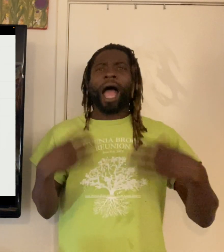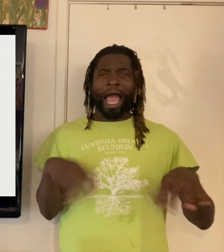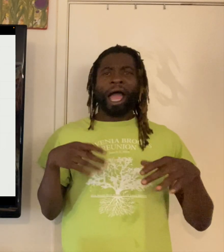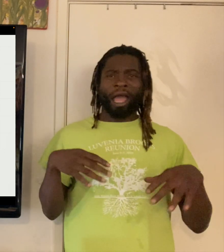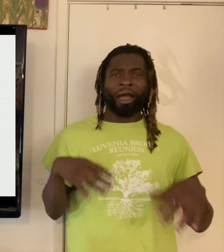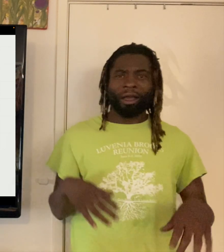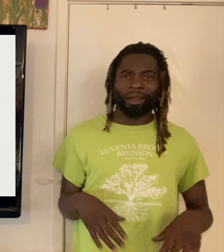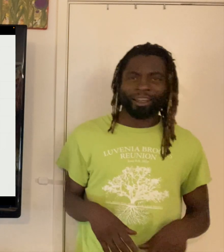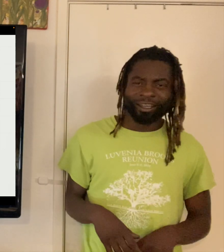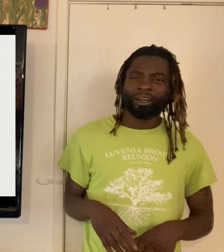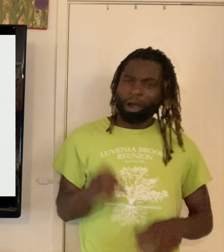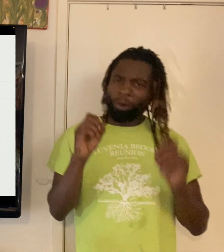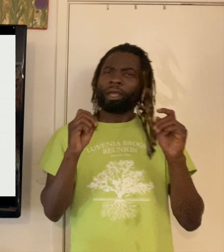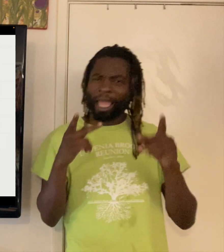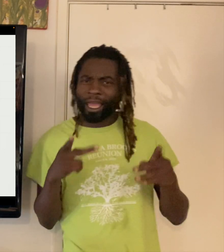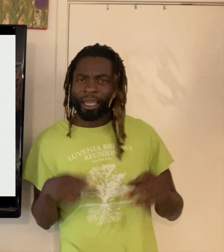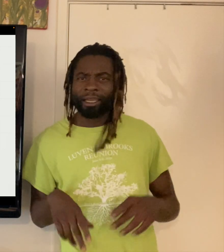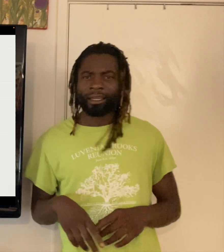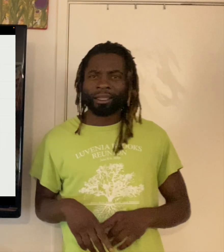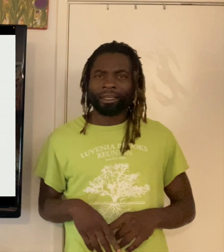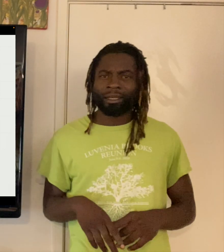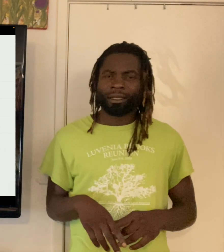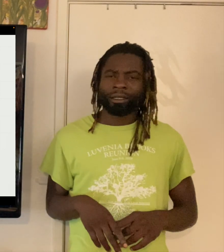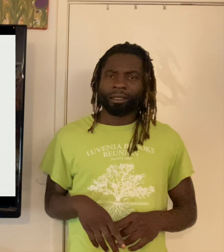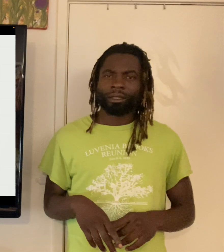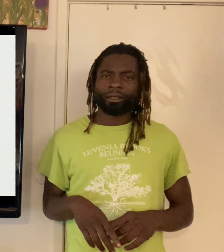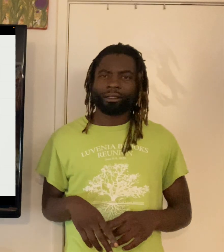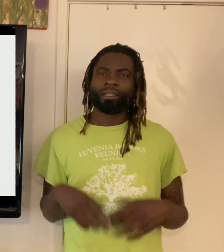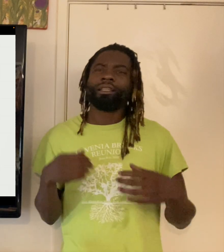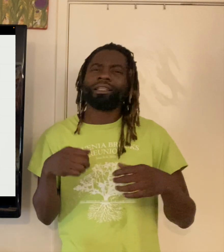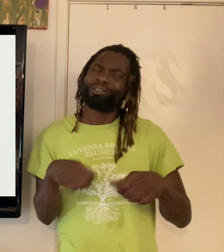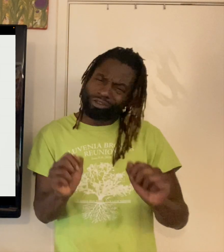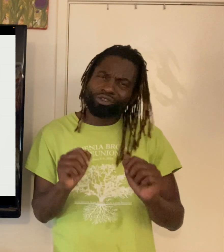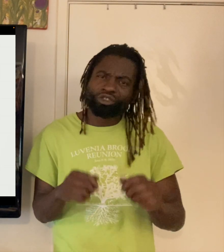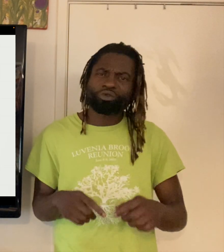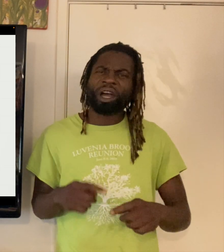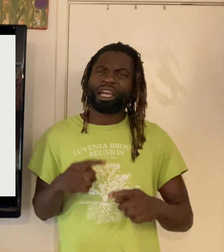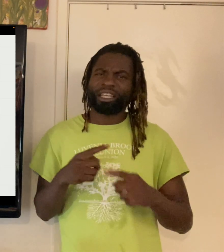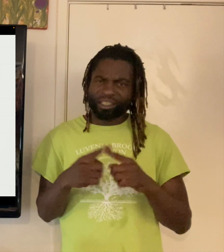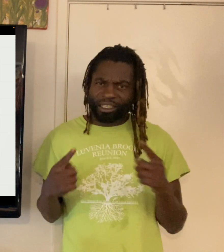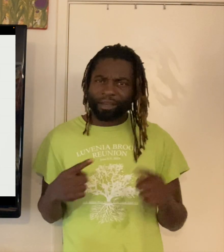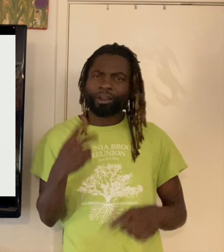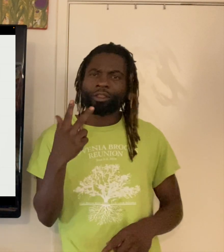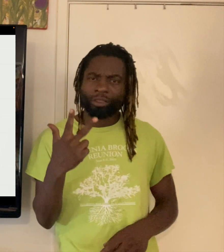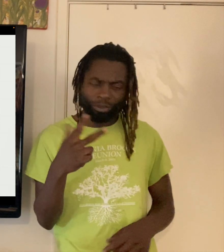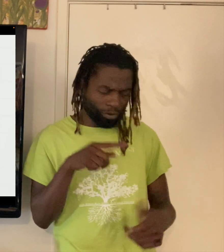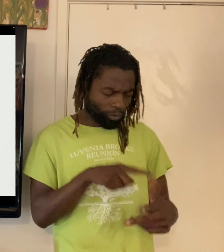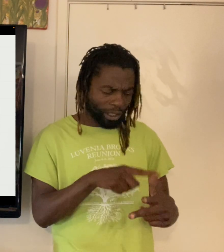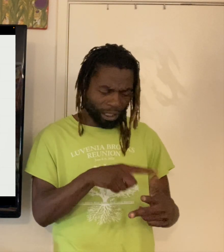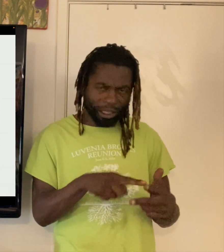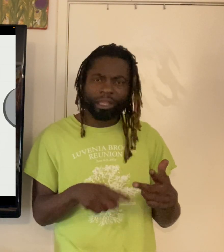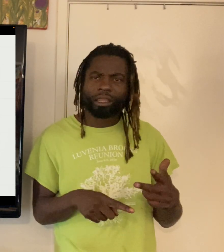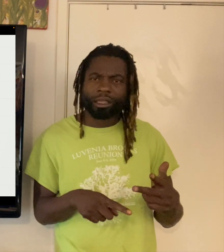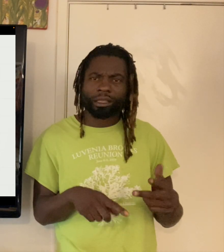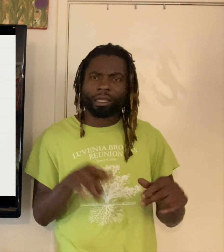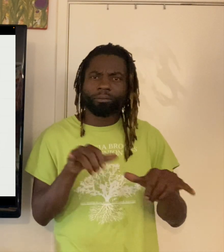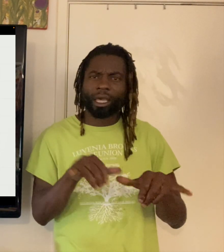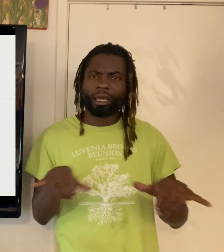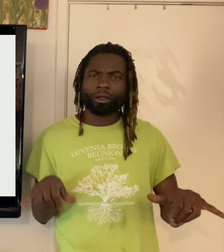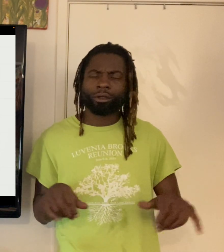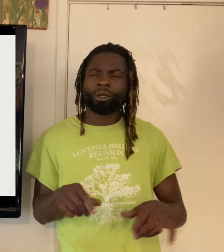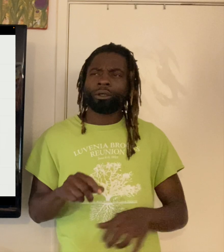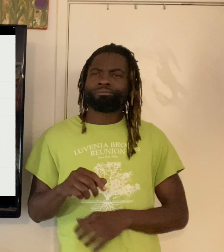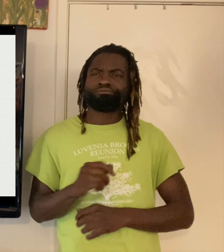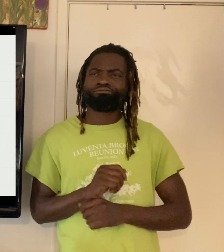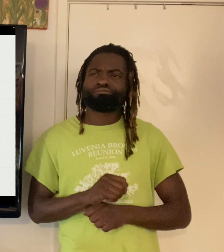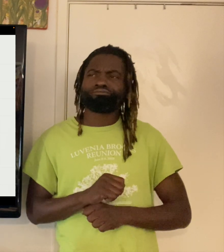Wow! Okay, let's do another three-thing pattern, but this time with something else. What can